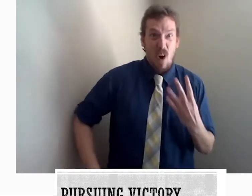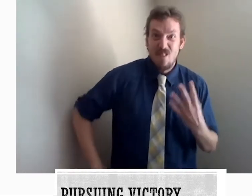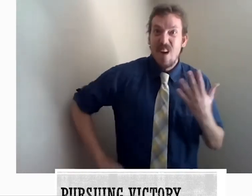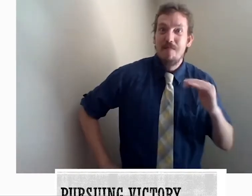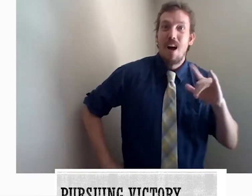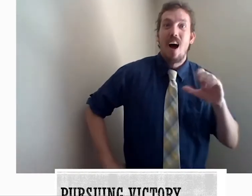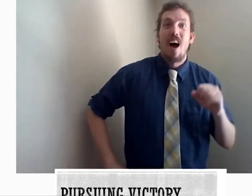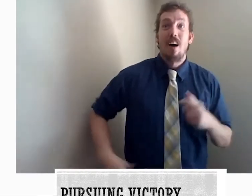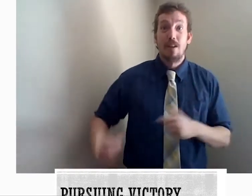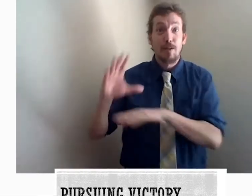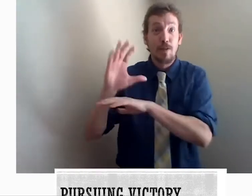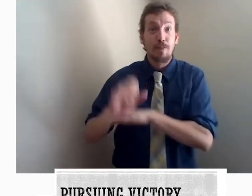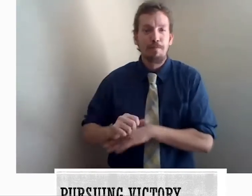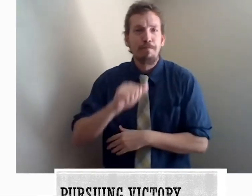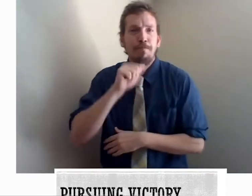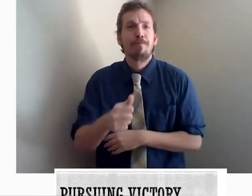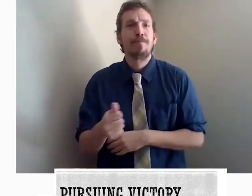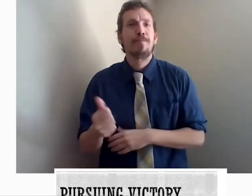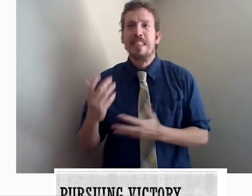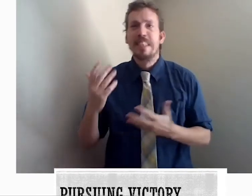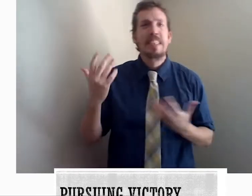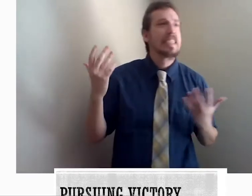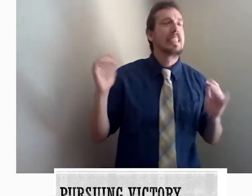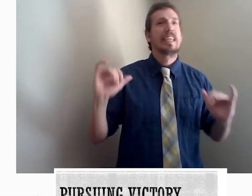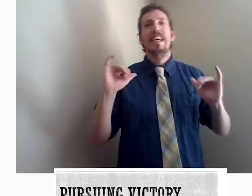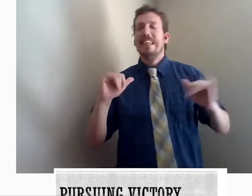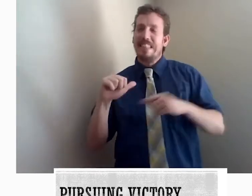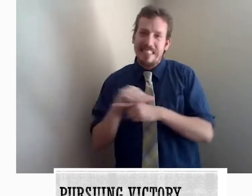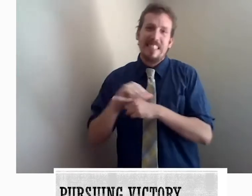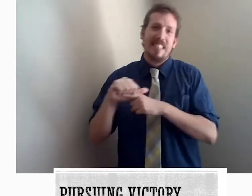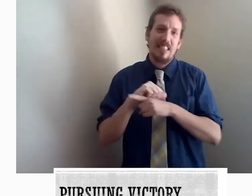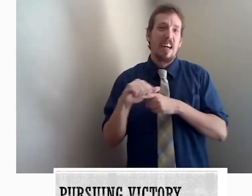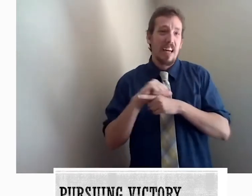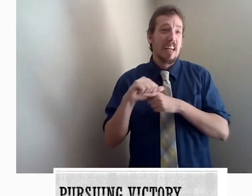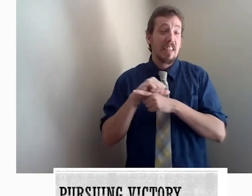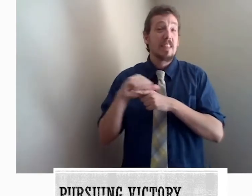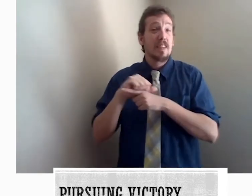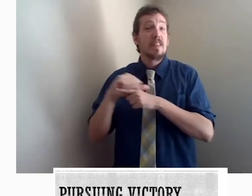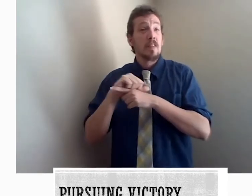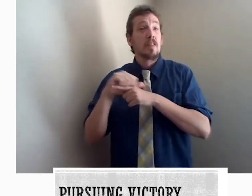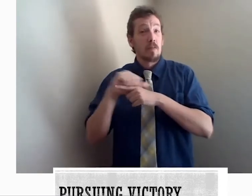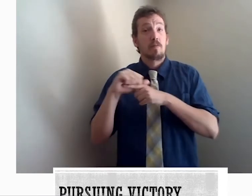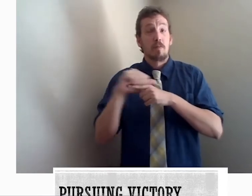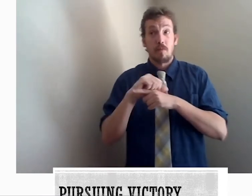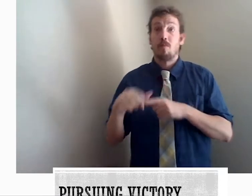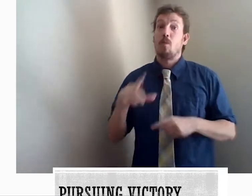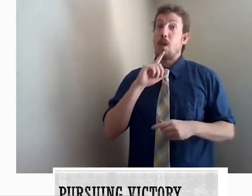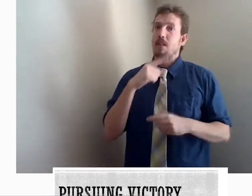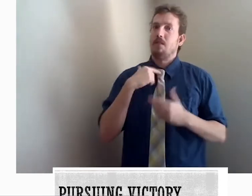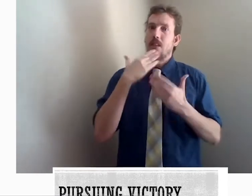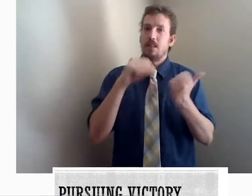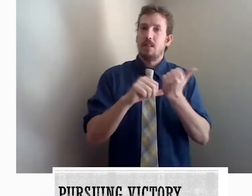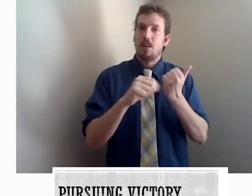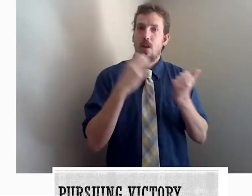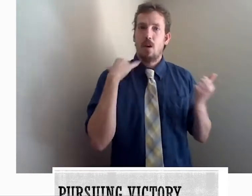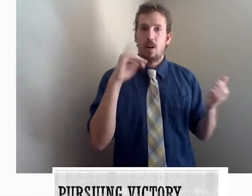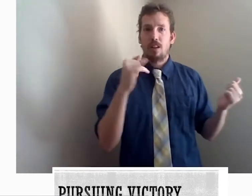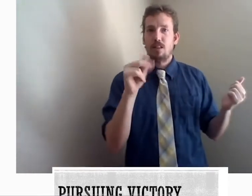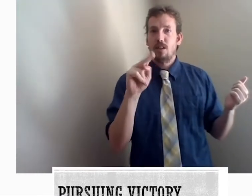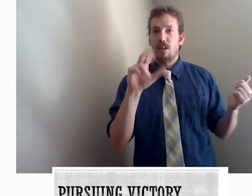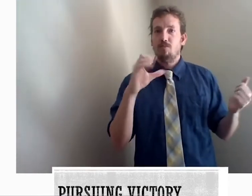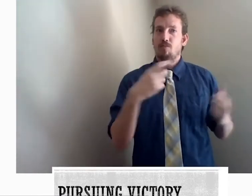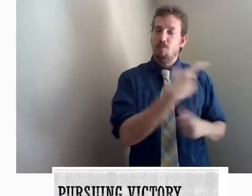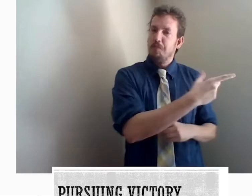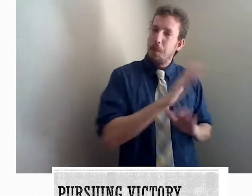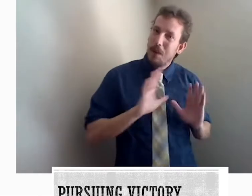He had to acclimate to the conditioning of 3 to 4 to 5 miles. He wasn't used to that. So we practiced alongside with him, and